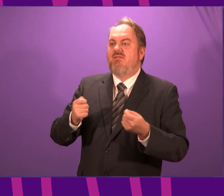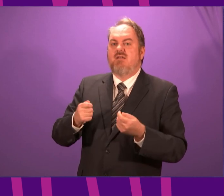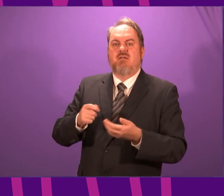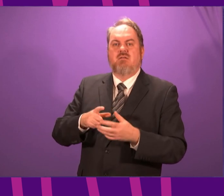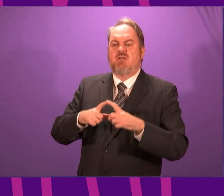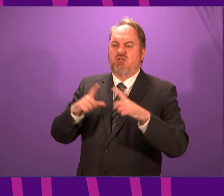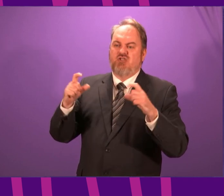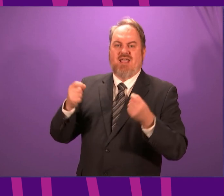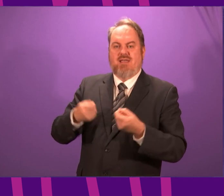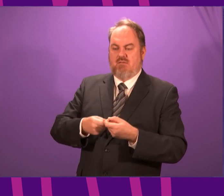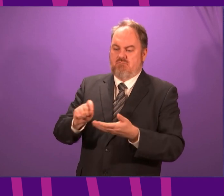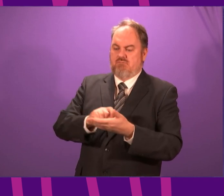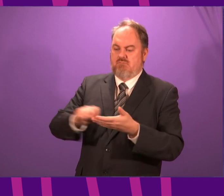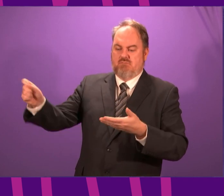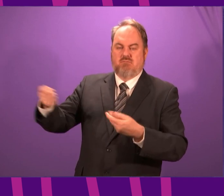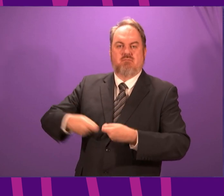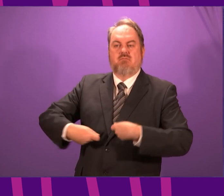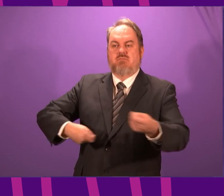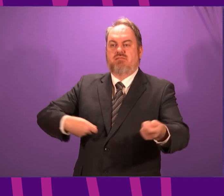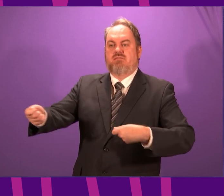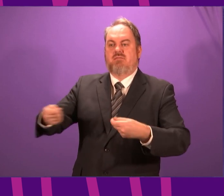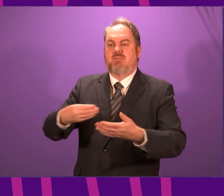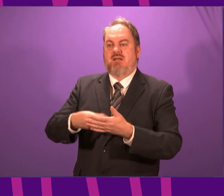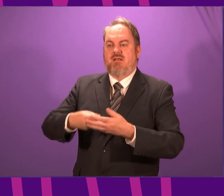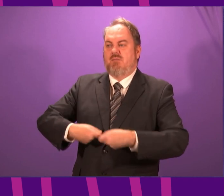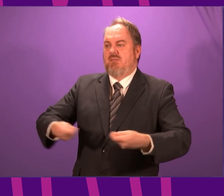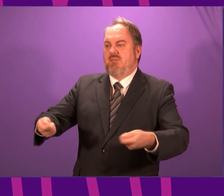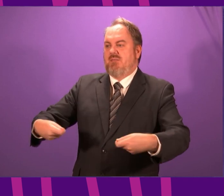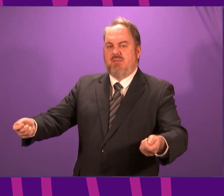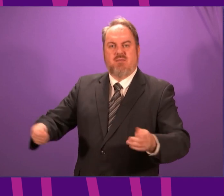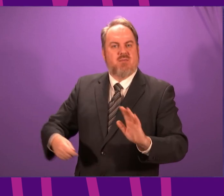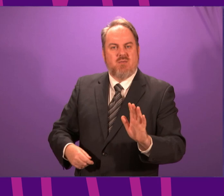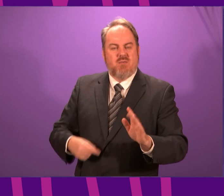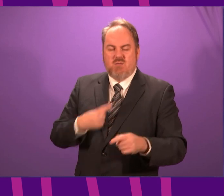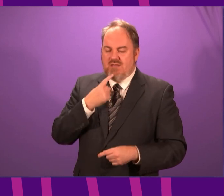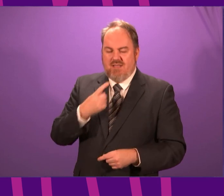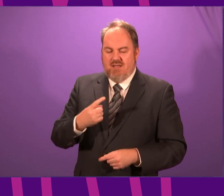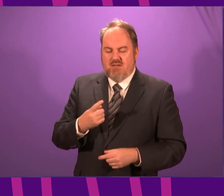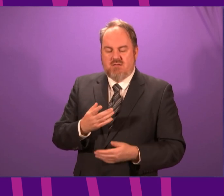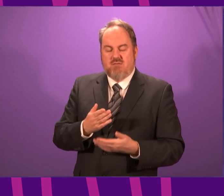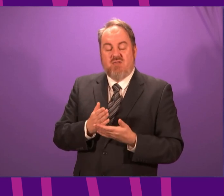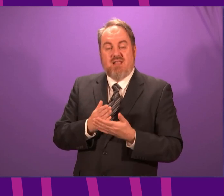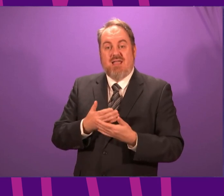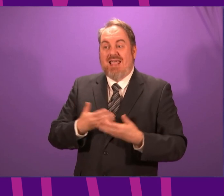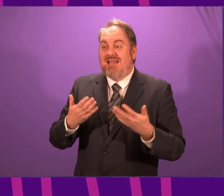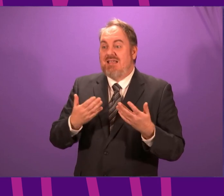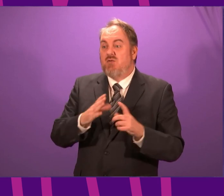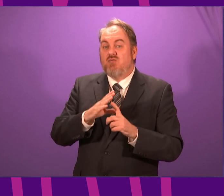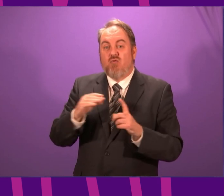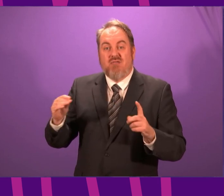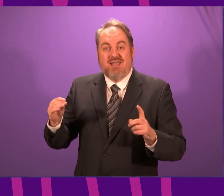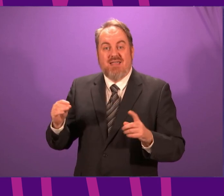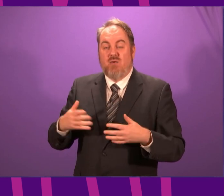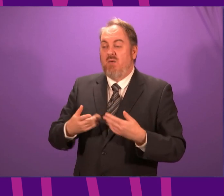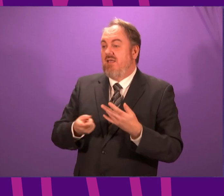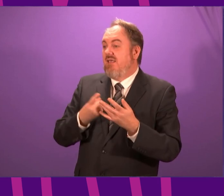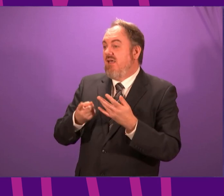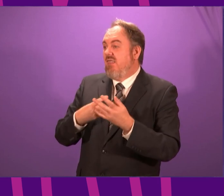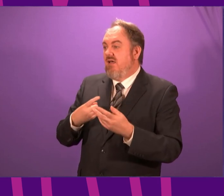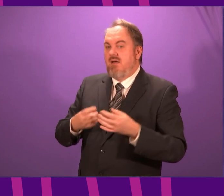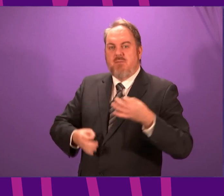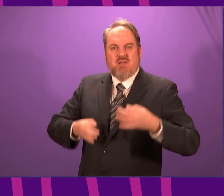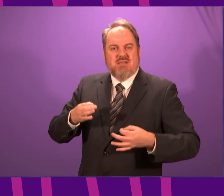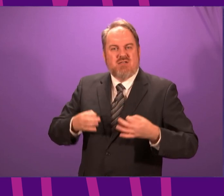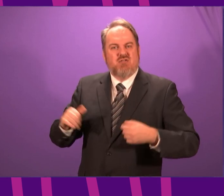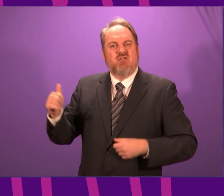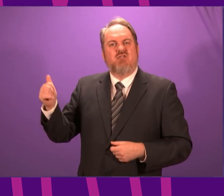of the UK, but not here in Scotland. No way can any Tory, Central Scotland, List Tory or anywhere else,